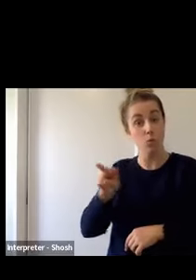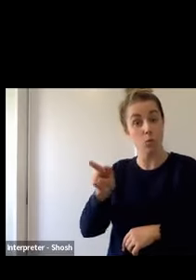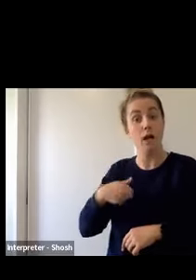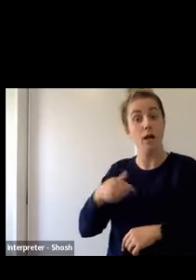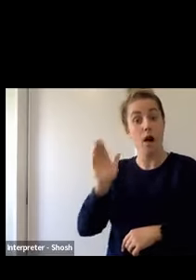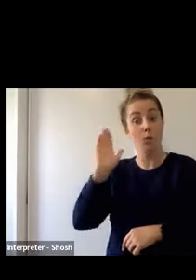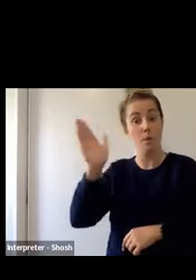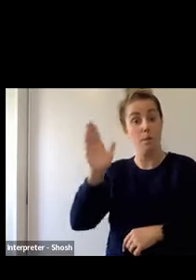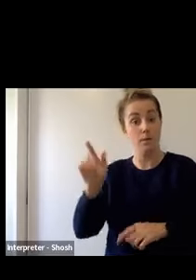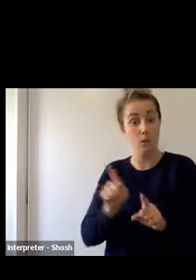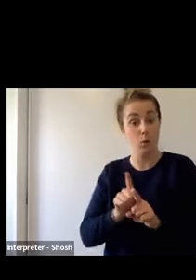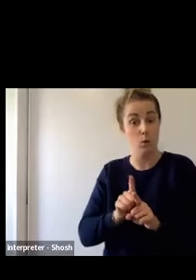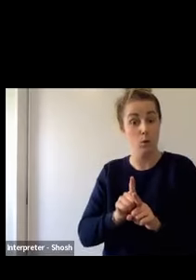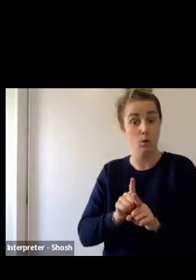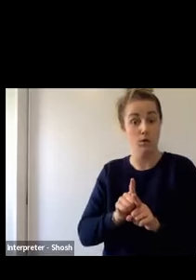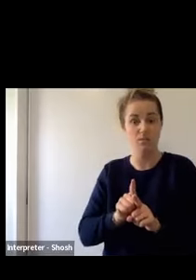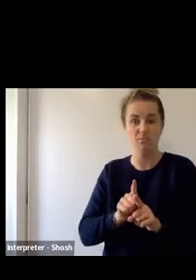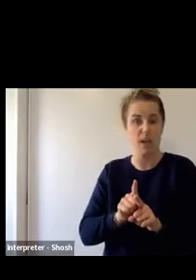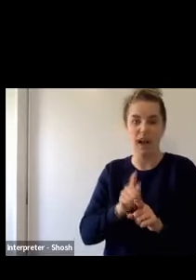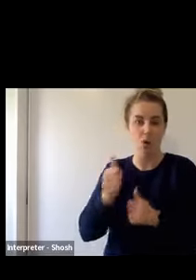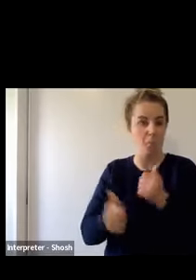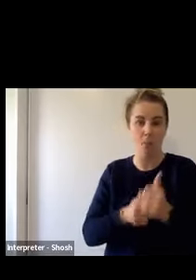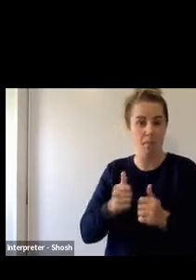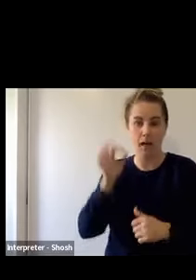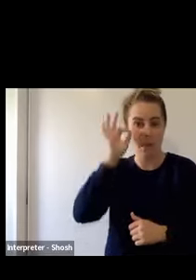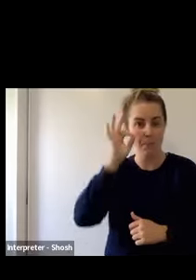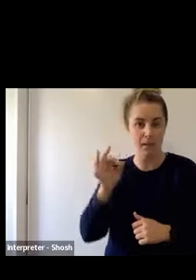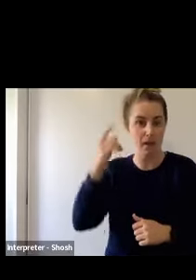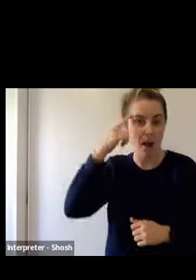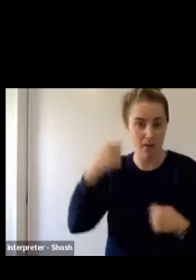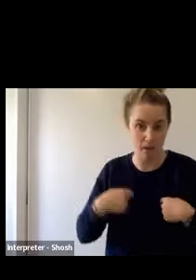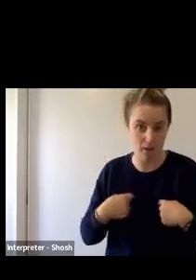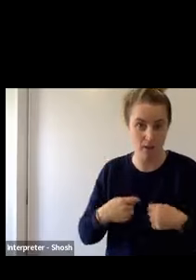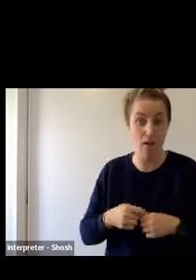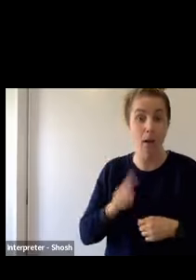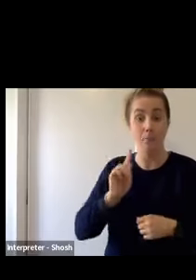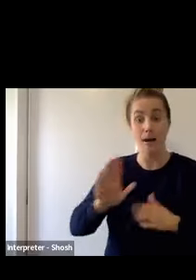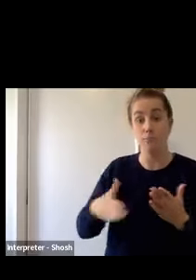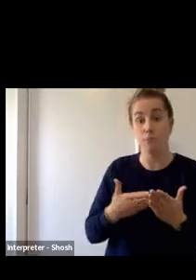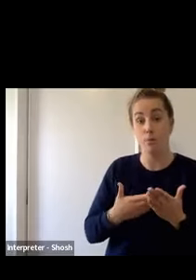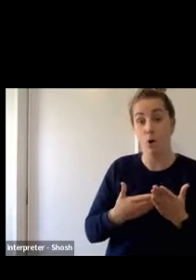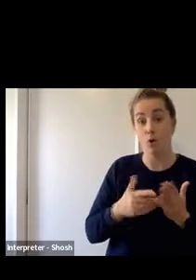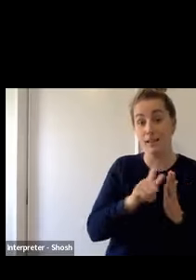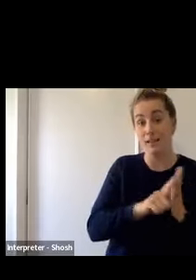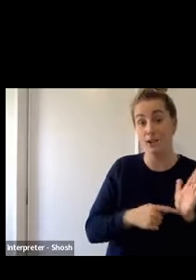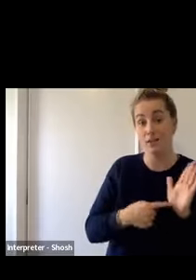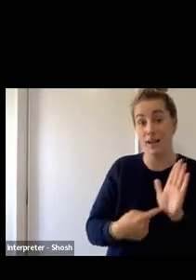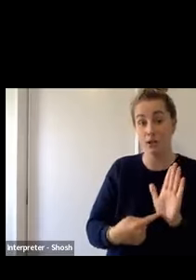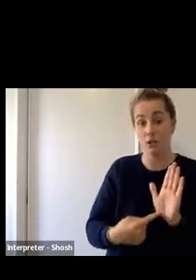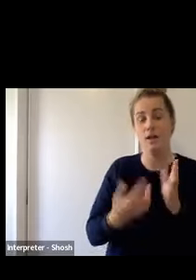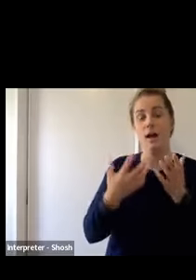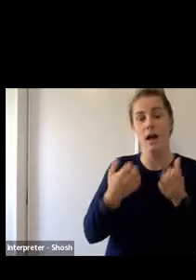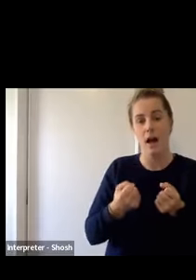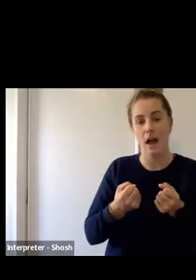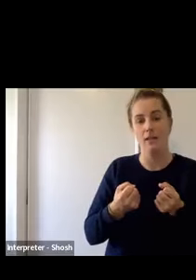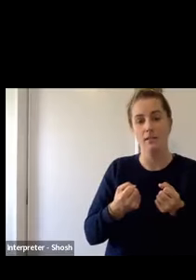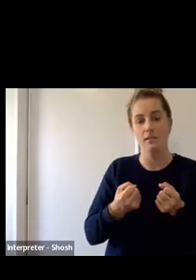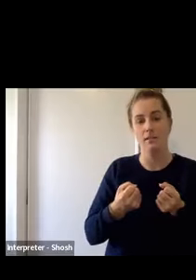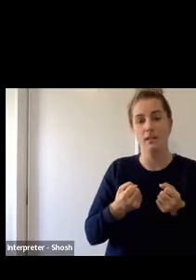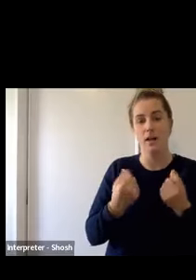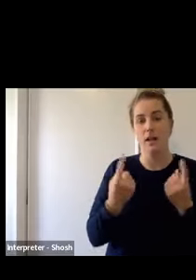presenting an unpopular opinion here, but I think the proposed legislation does have the propensity to work